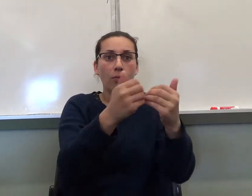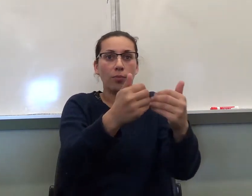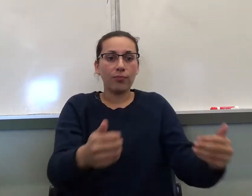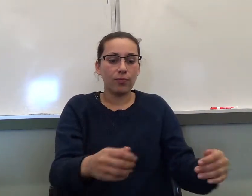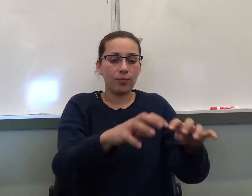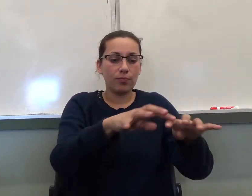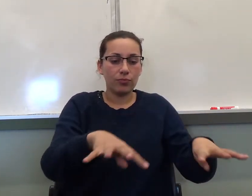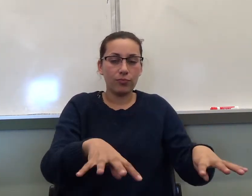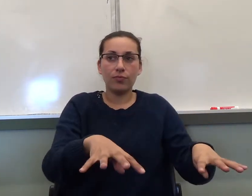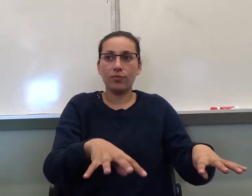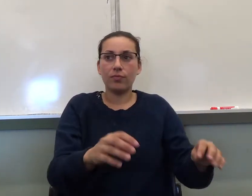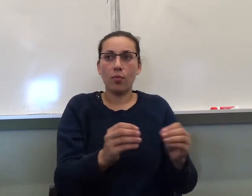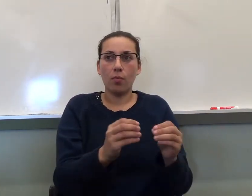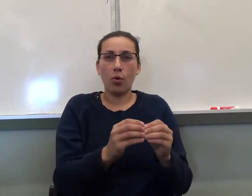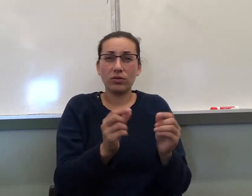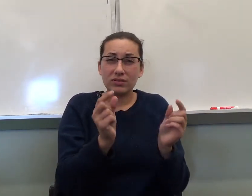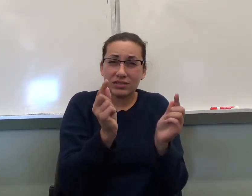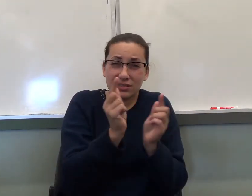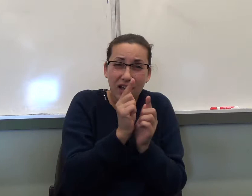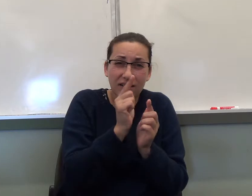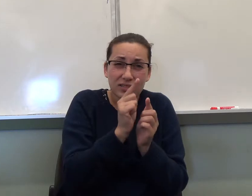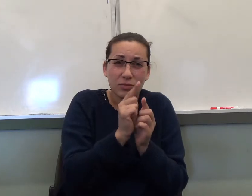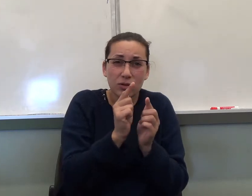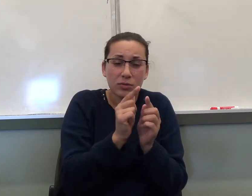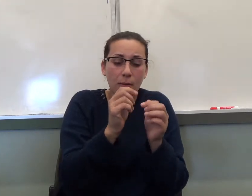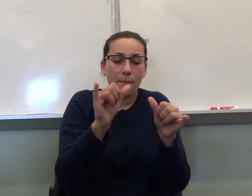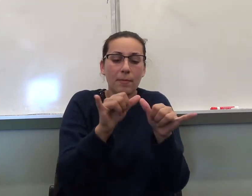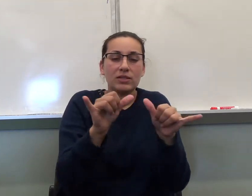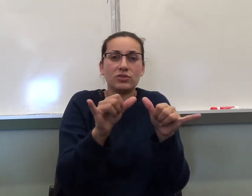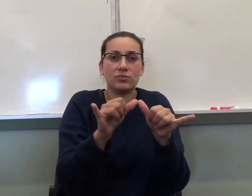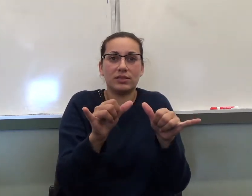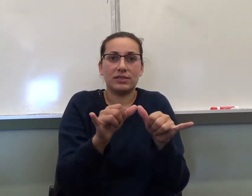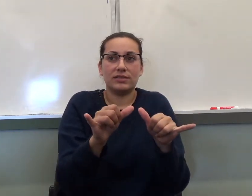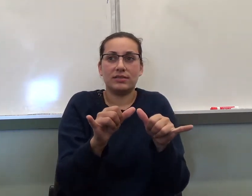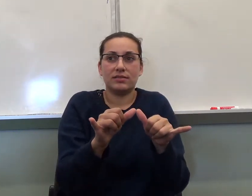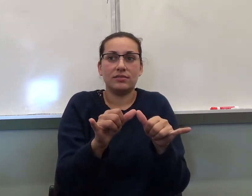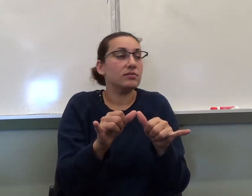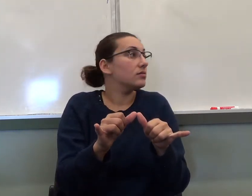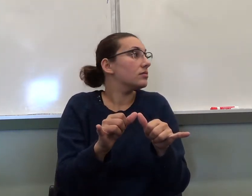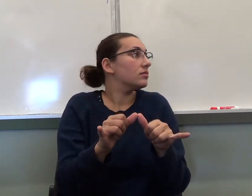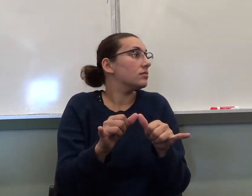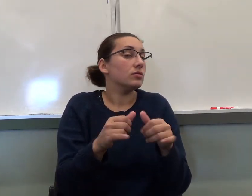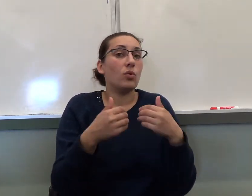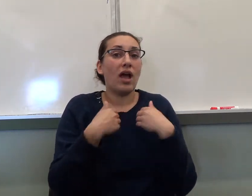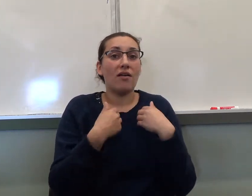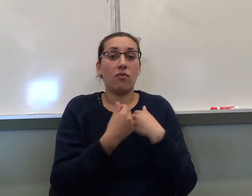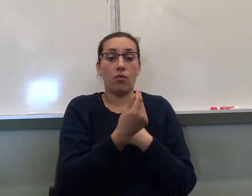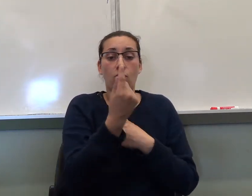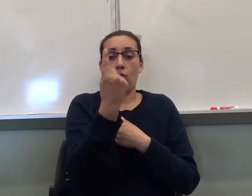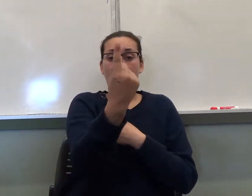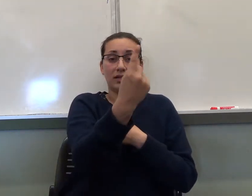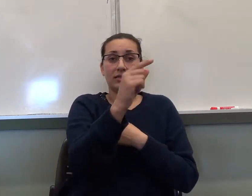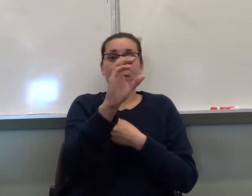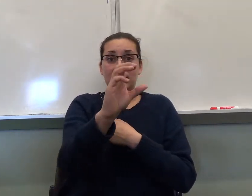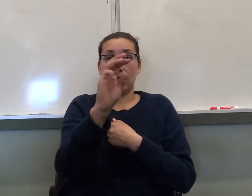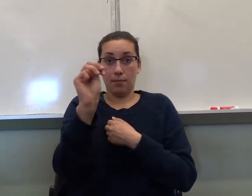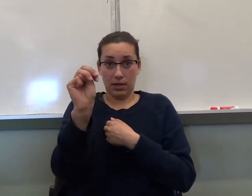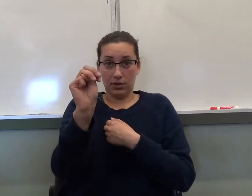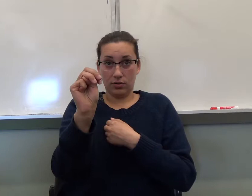to these, but there's these tiny little measurements on top. Okay? If you take 1 centimeter, one small little centimeter there, and look at